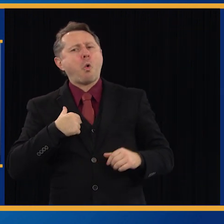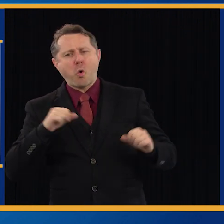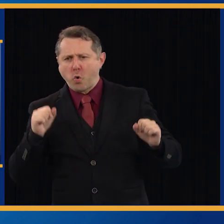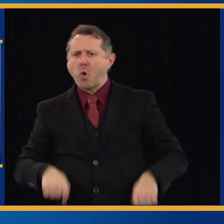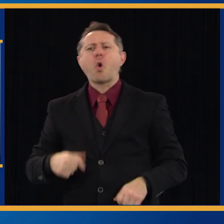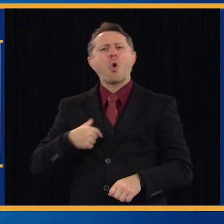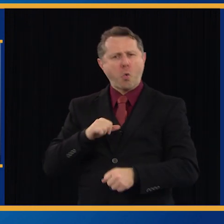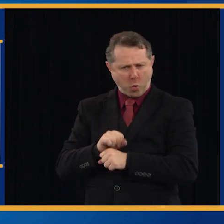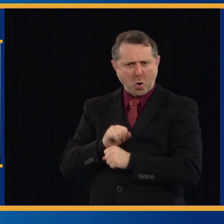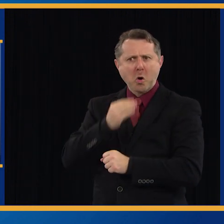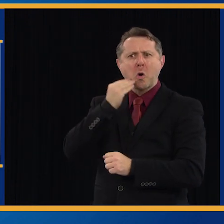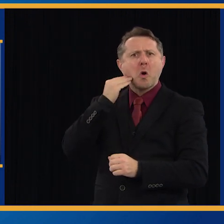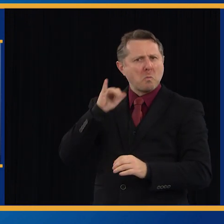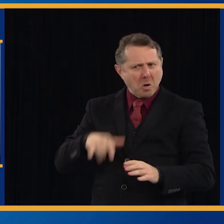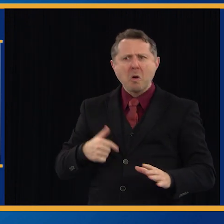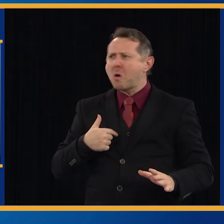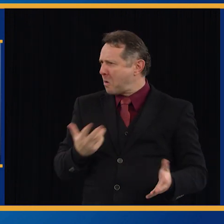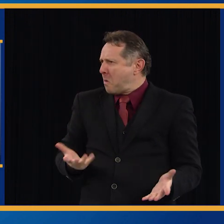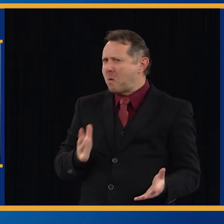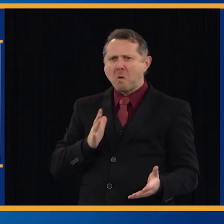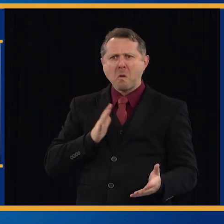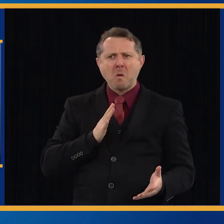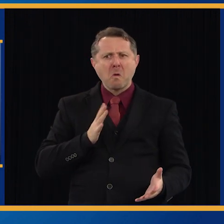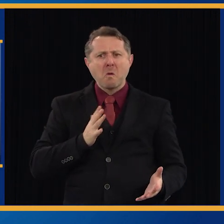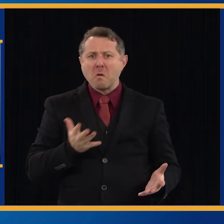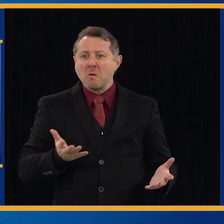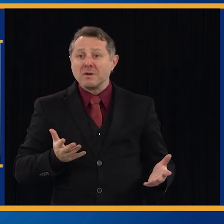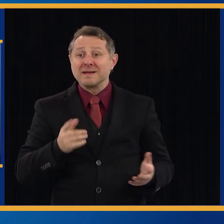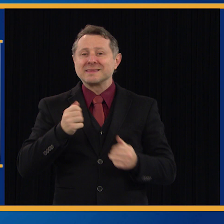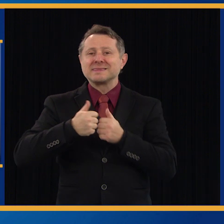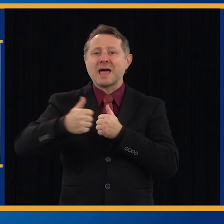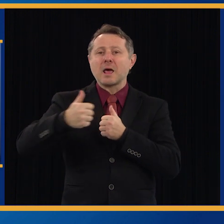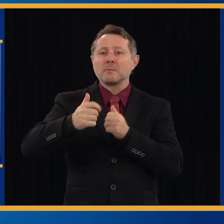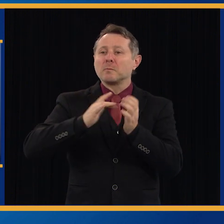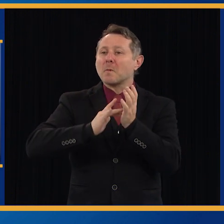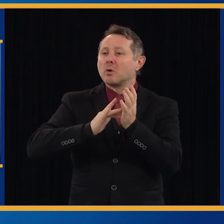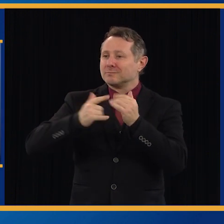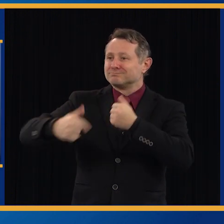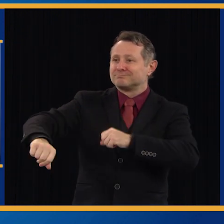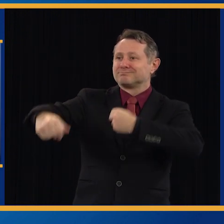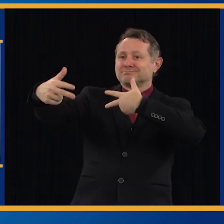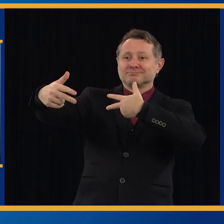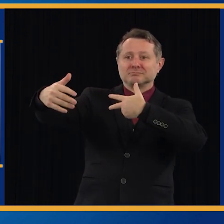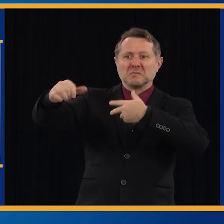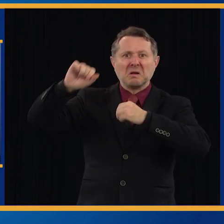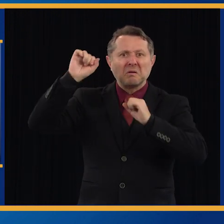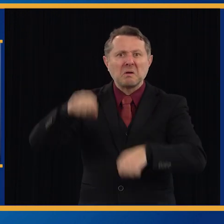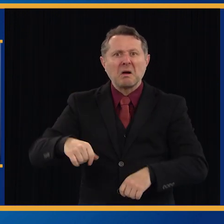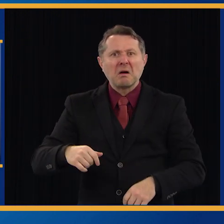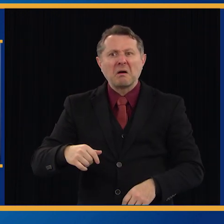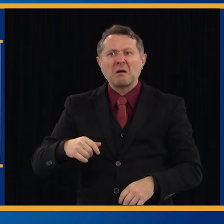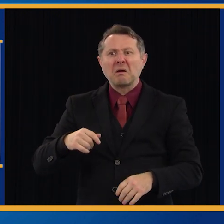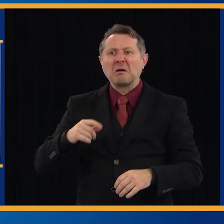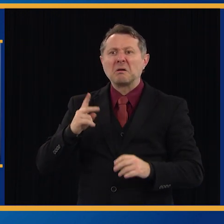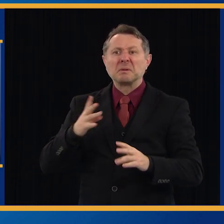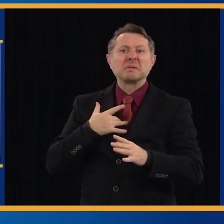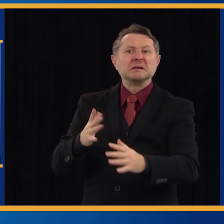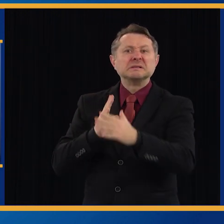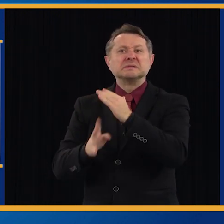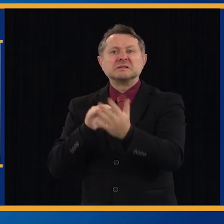have telemedicine that we've been very slow on. Why was everybody going to a doctor's office all that time? Why didn't you do